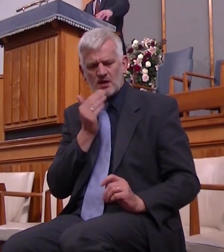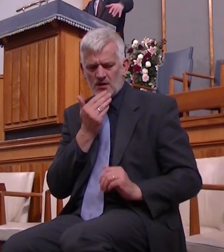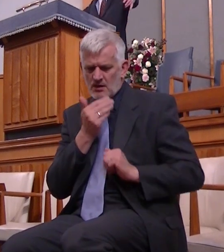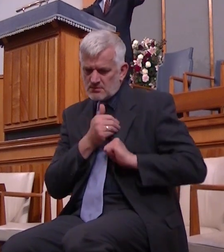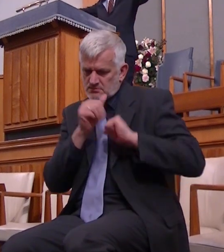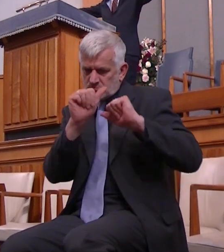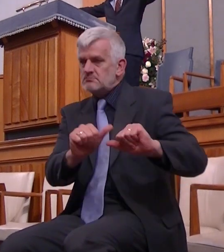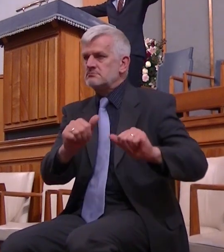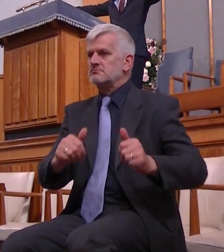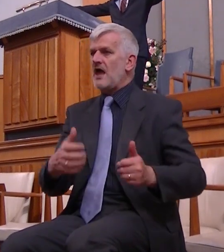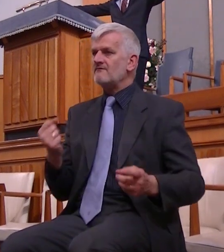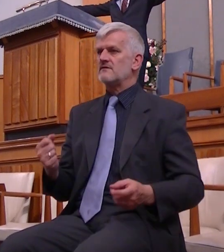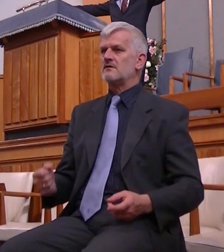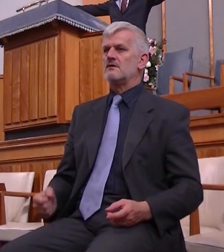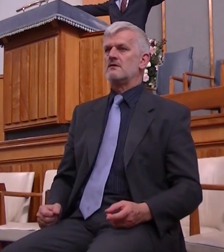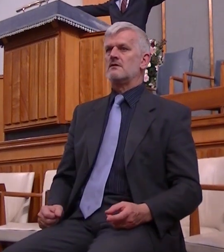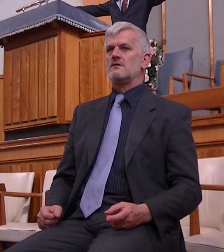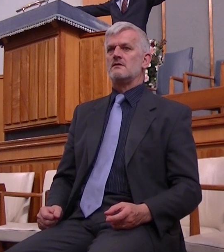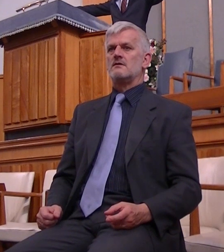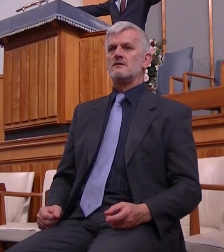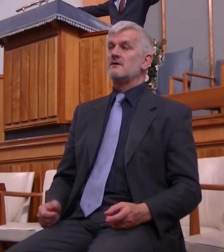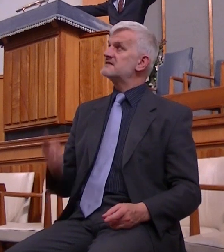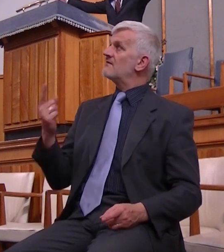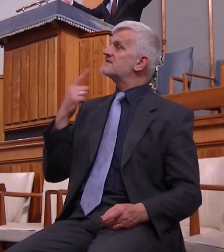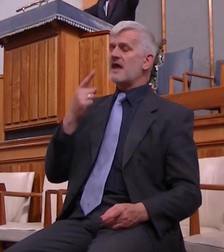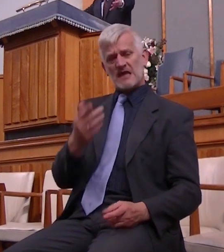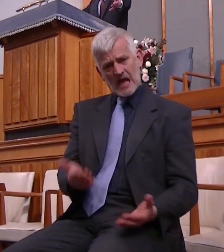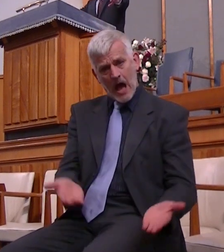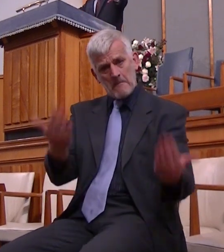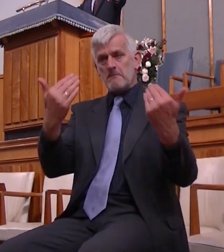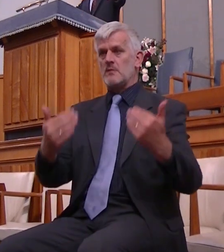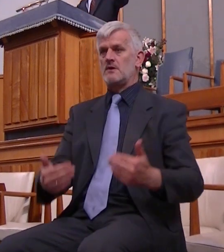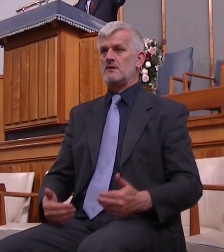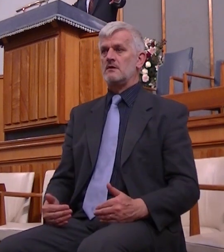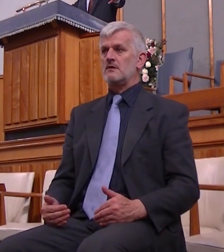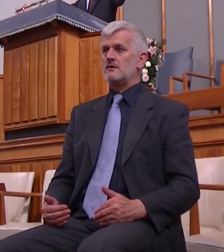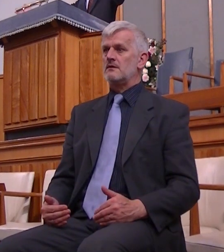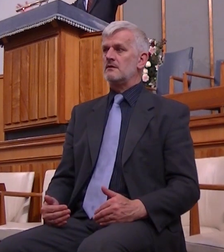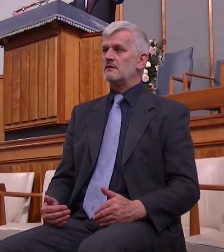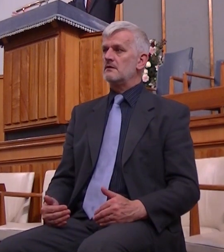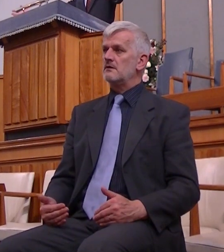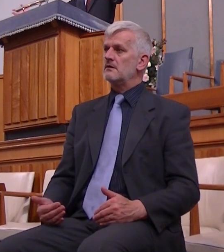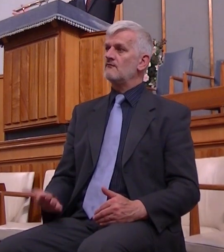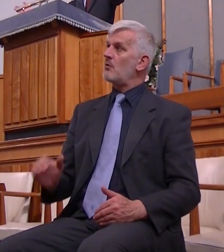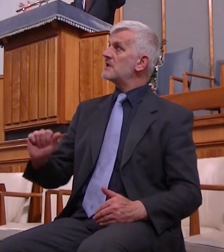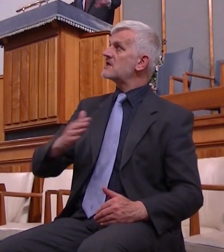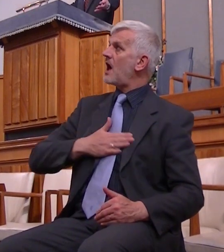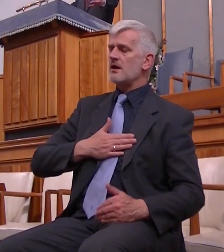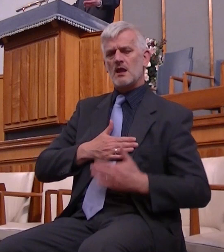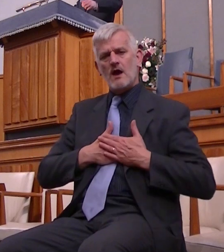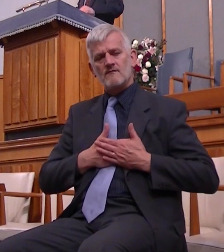and he, as it were, throws open his arms and says, come, come, have mercy